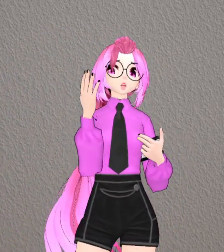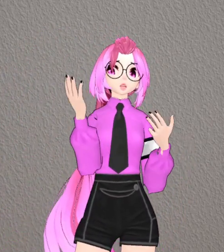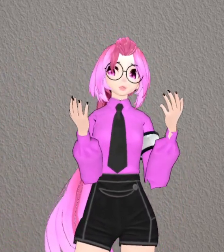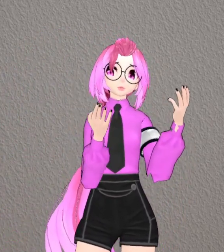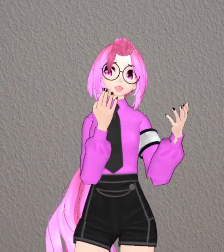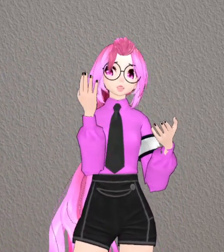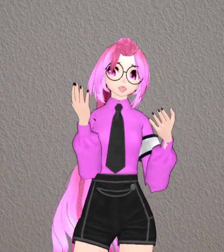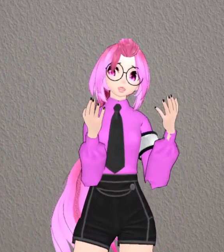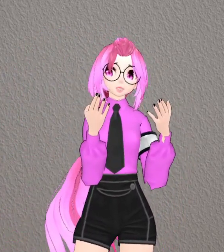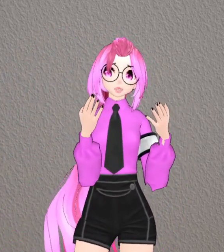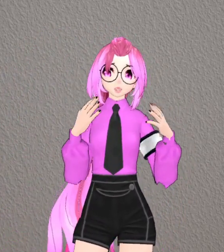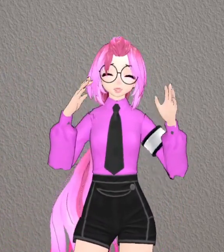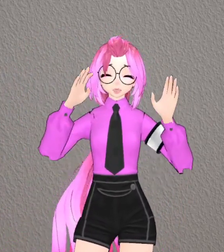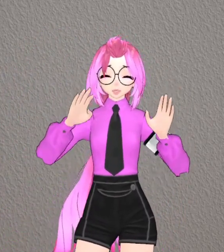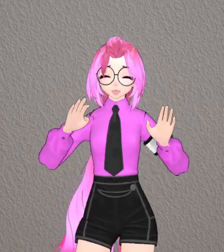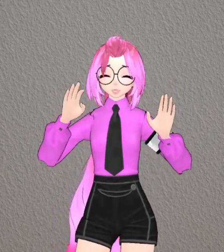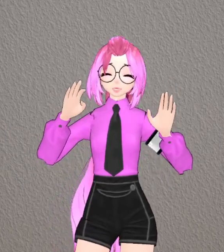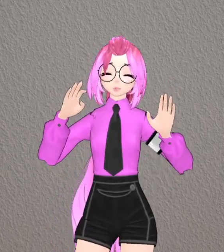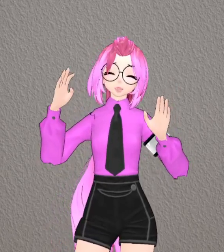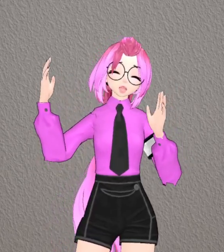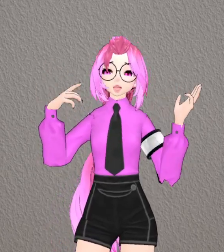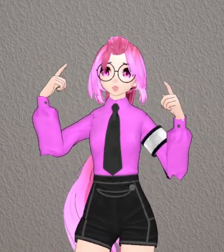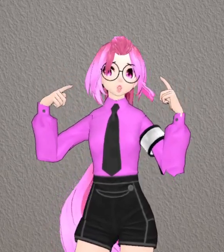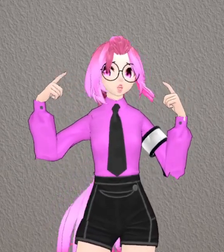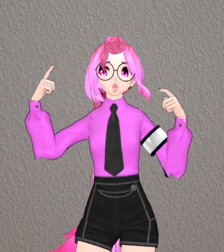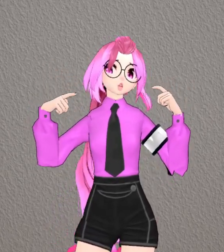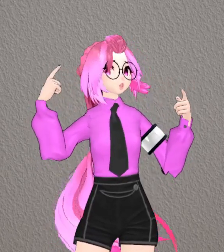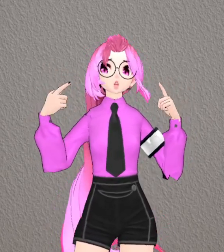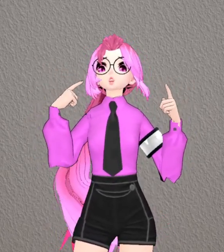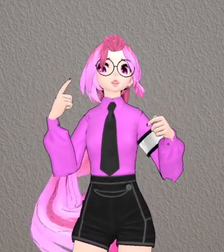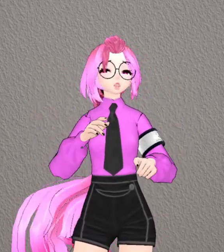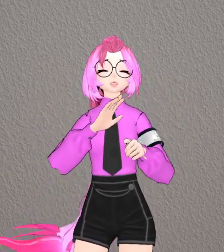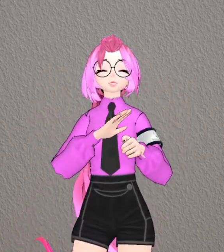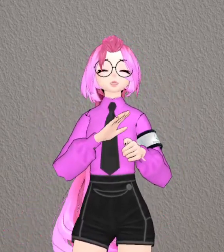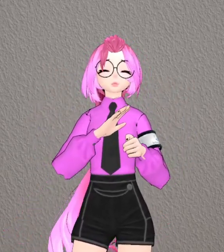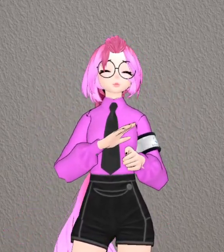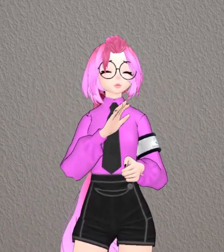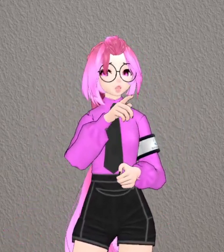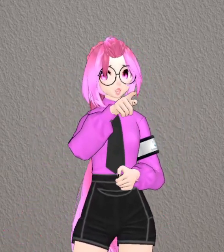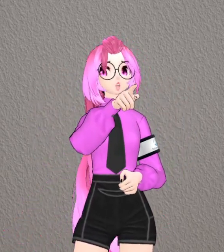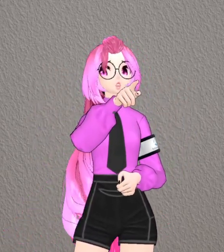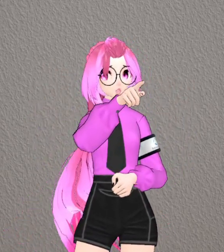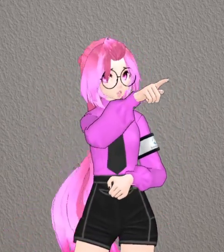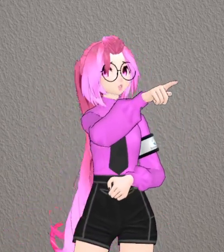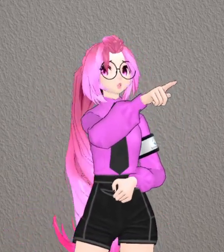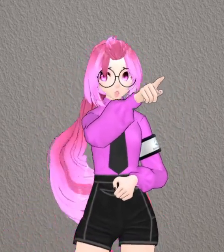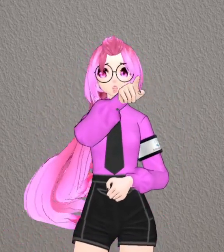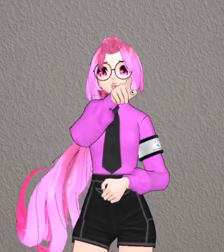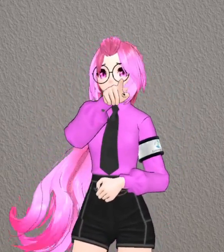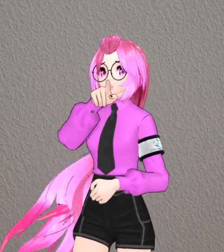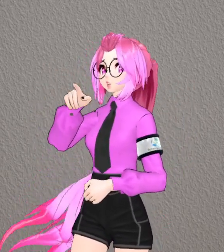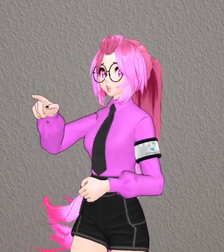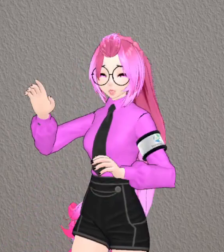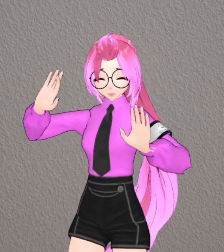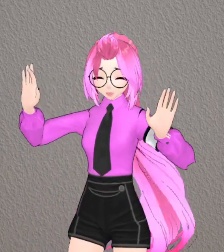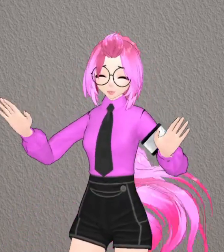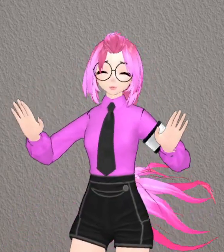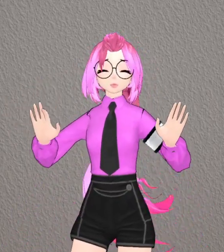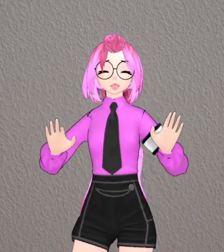typical hand gesture if somebody is freaking out, really stressed? Yep. Perfect. Yep. You got